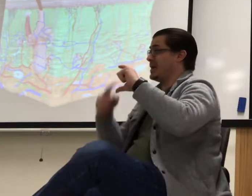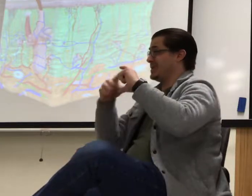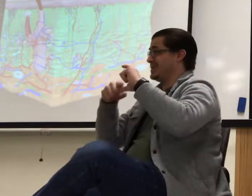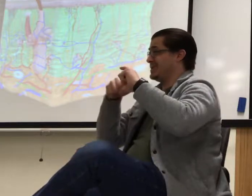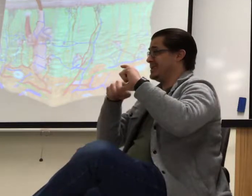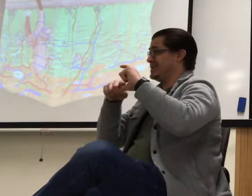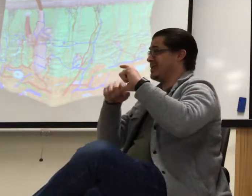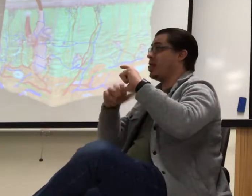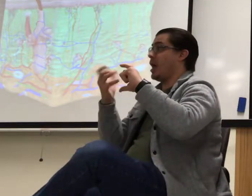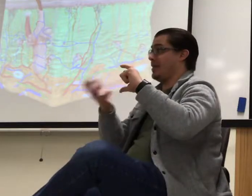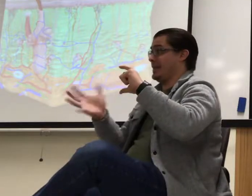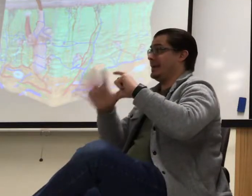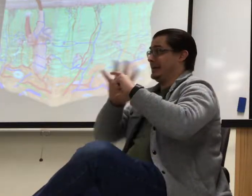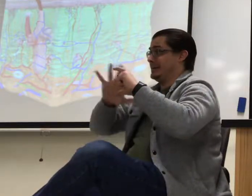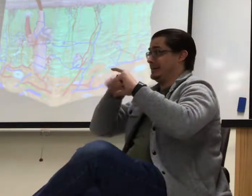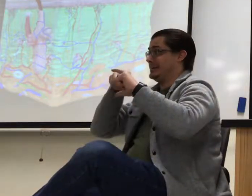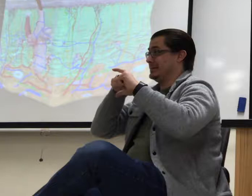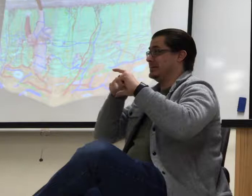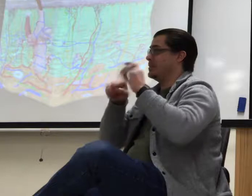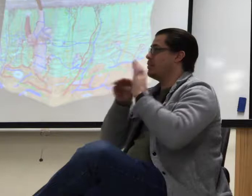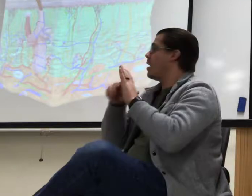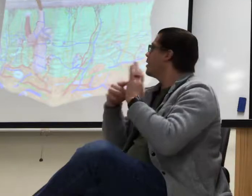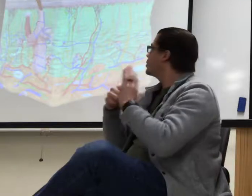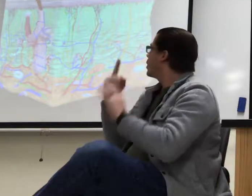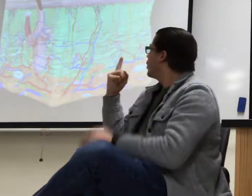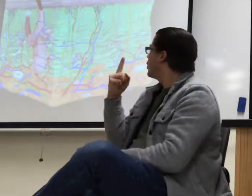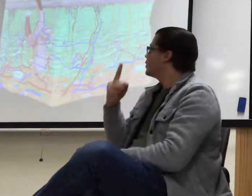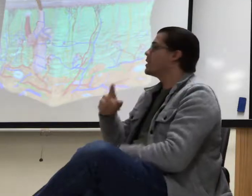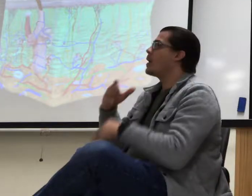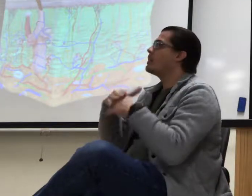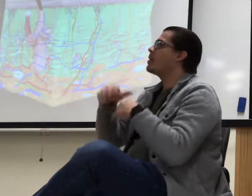model shows pretty well that there are blood